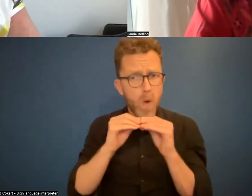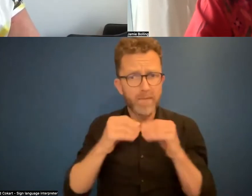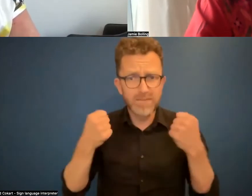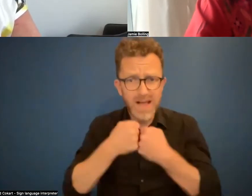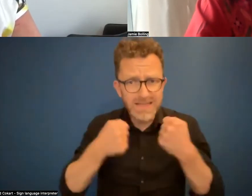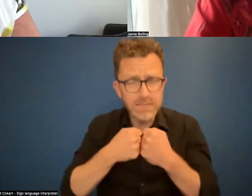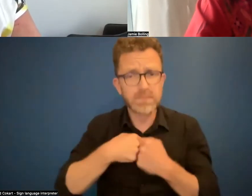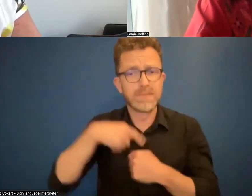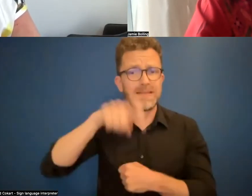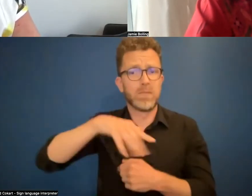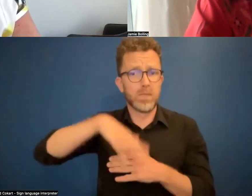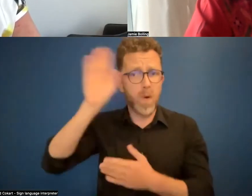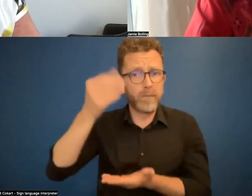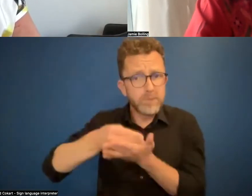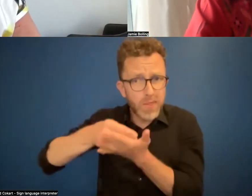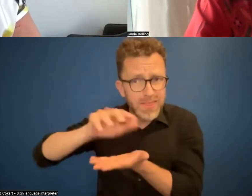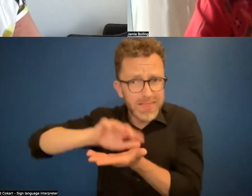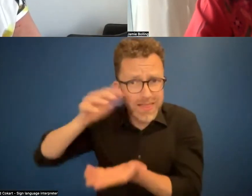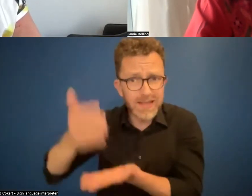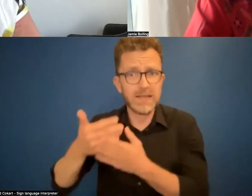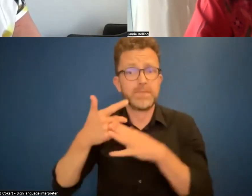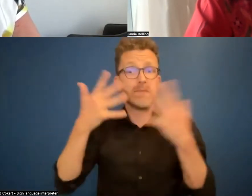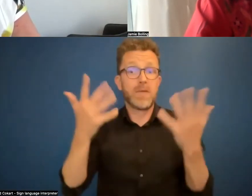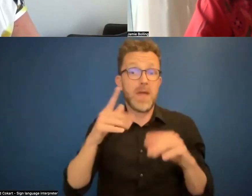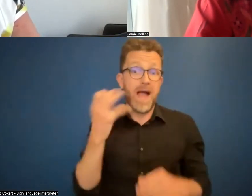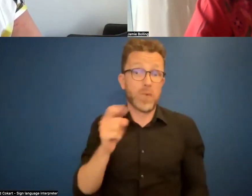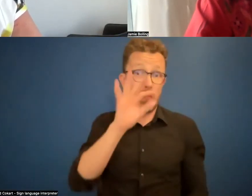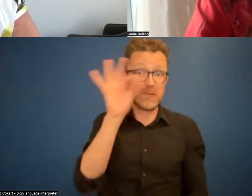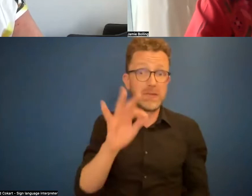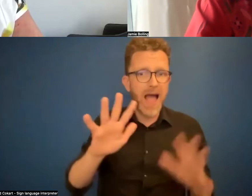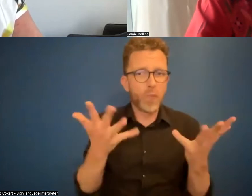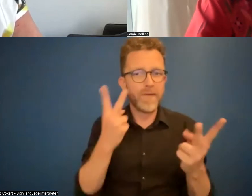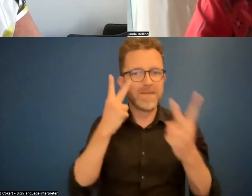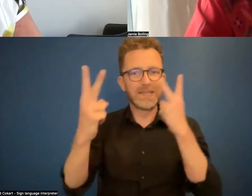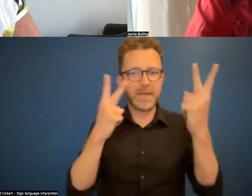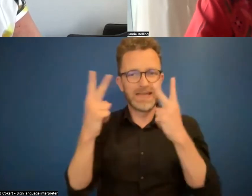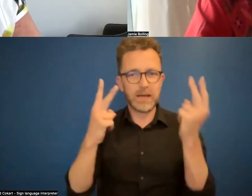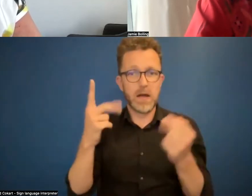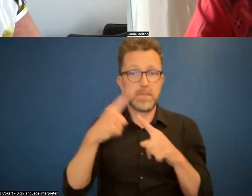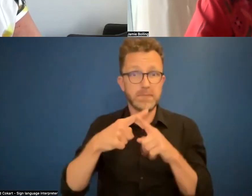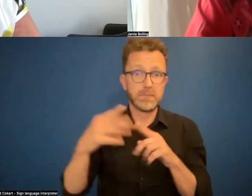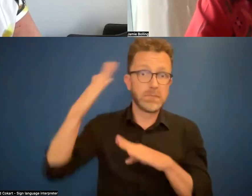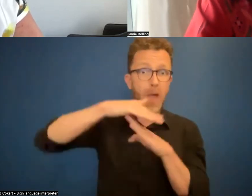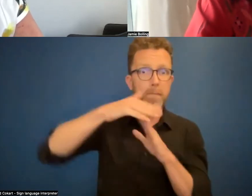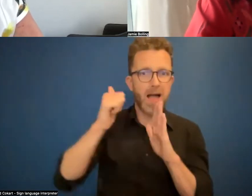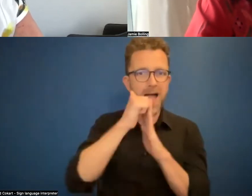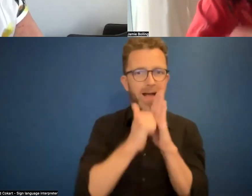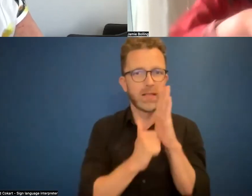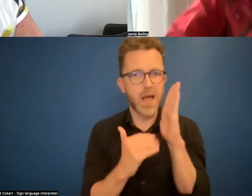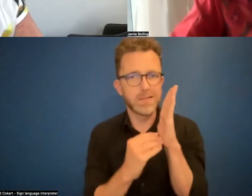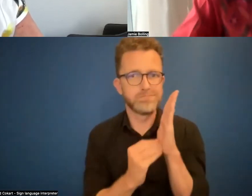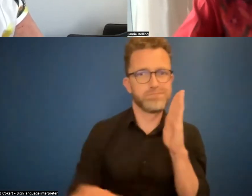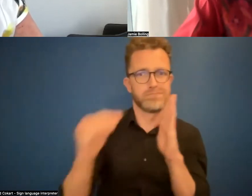speaking, if you do have questions, write them either in the chat box or in the Q&A. Thank you. And the